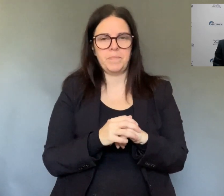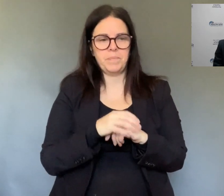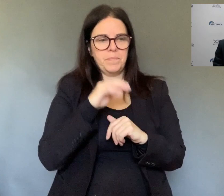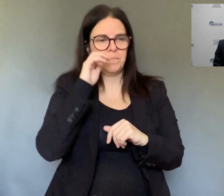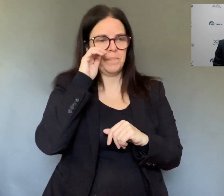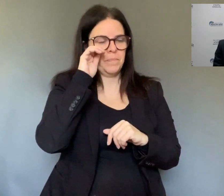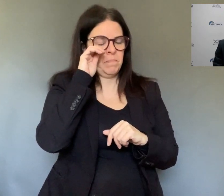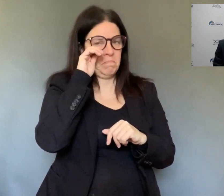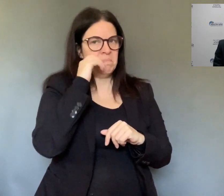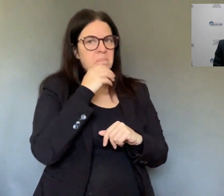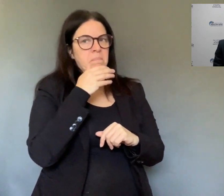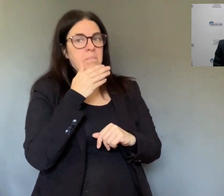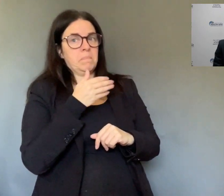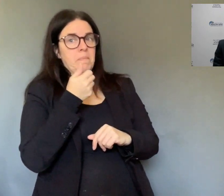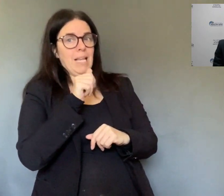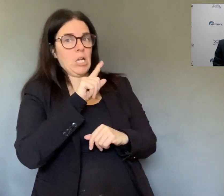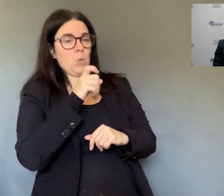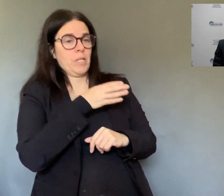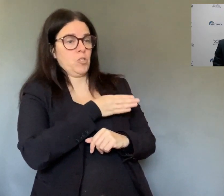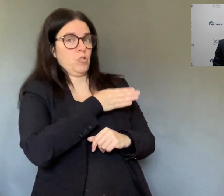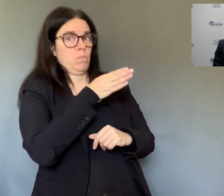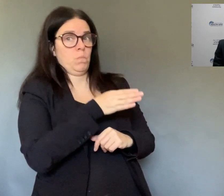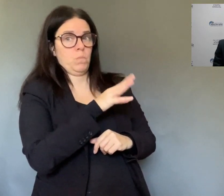Any questions from the Windsor Star?